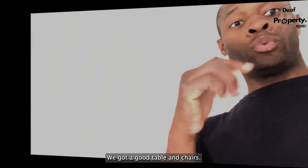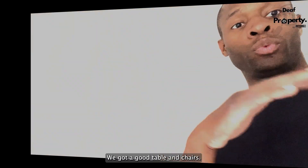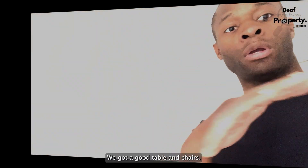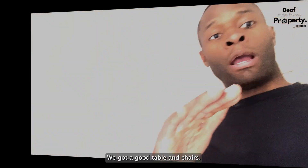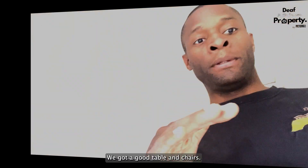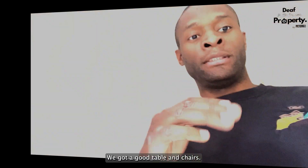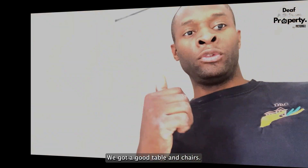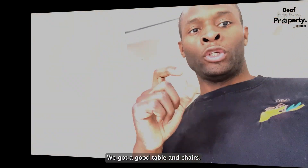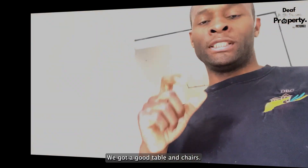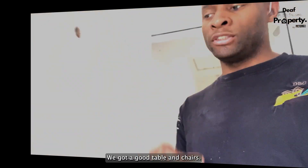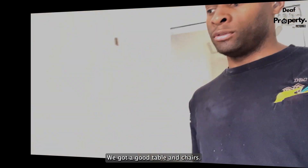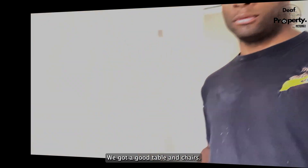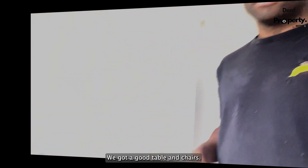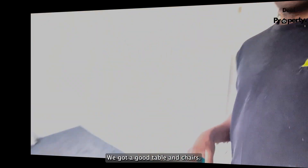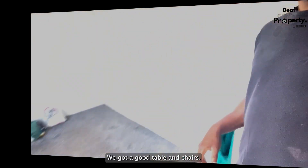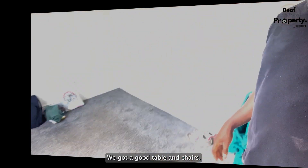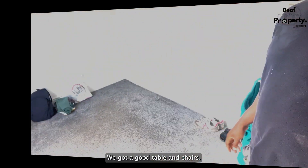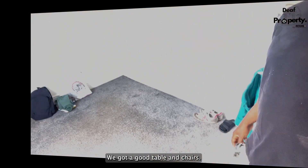Got a good table and chairs.